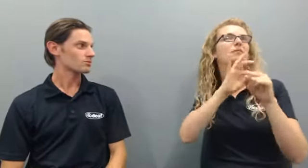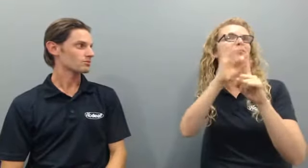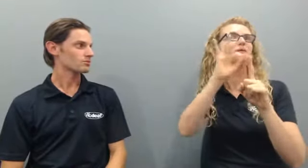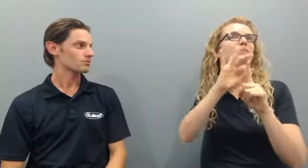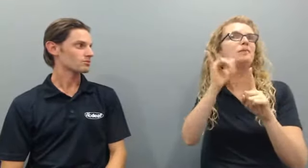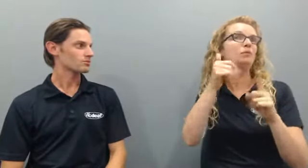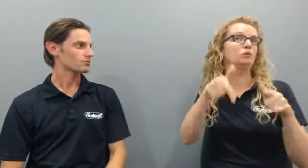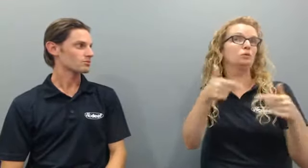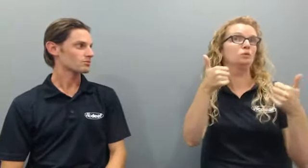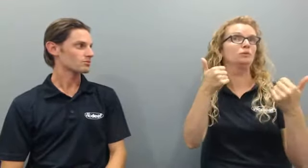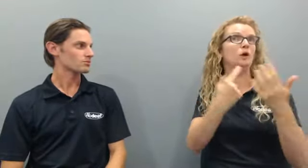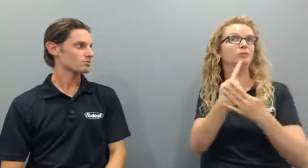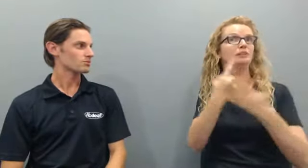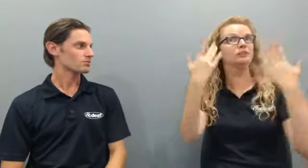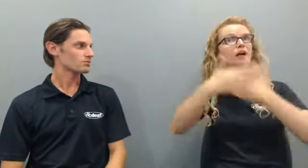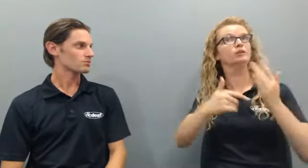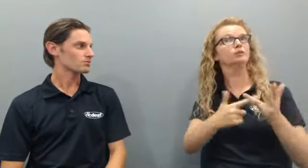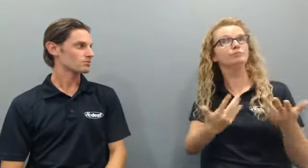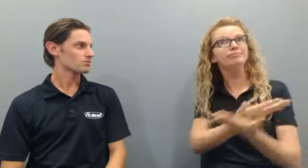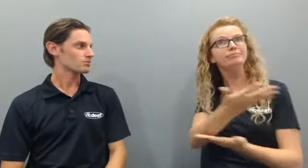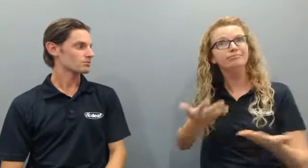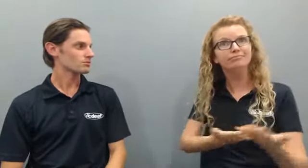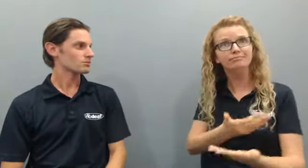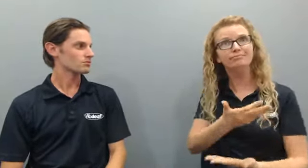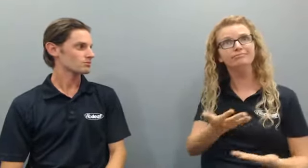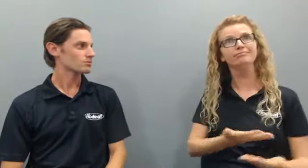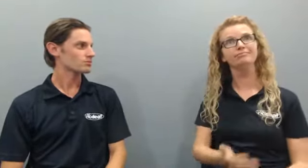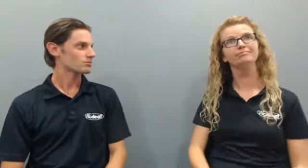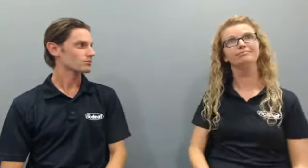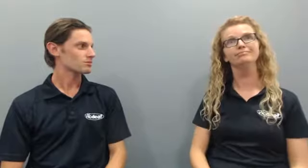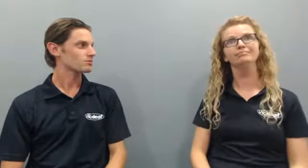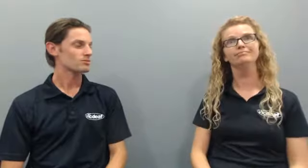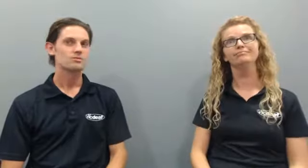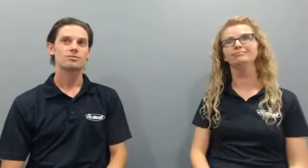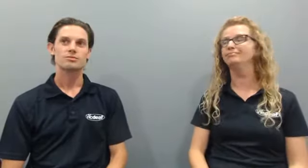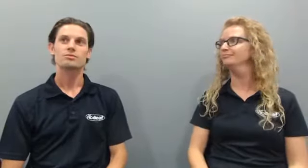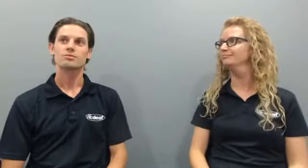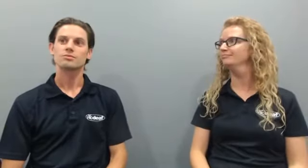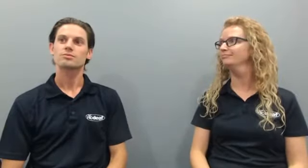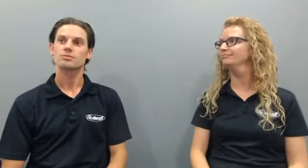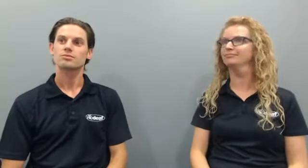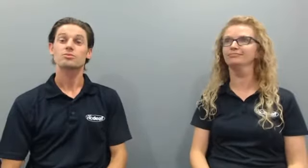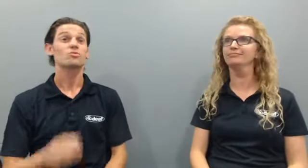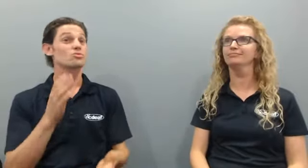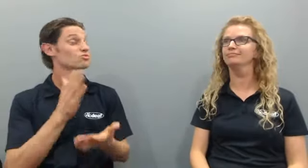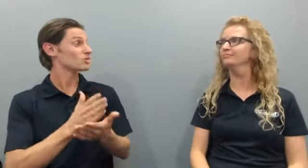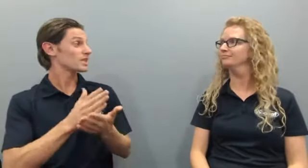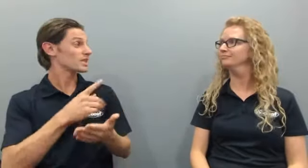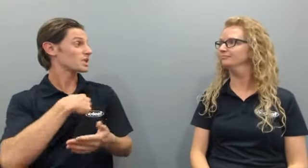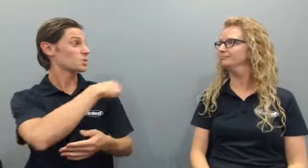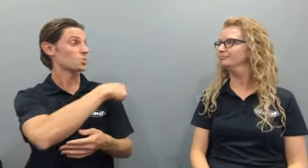have already done that and you want to know how to improve for next time. So tonight's a great opportunity for us to share that